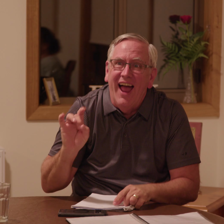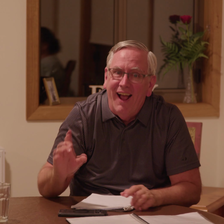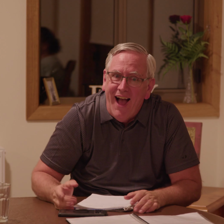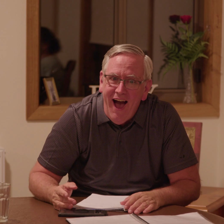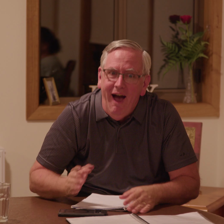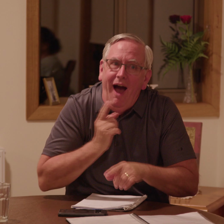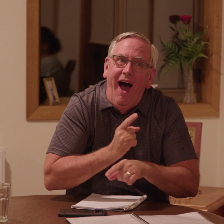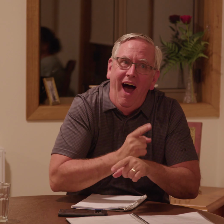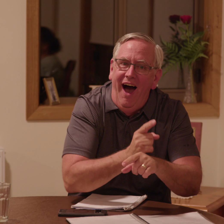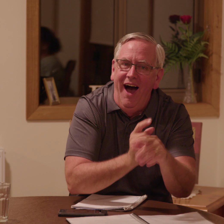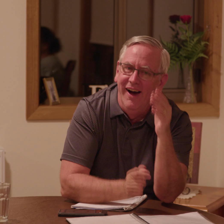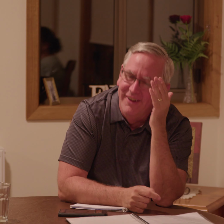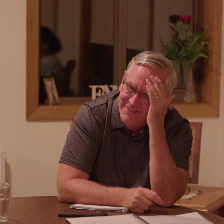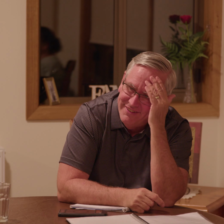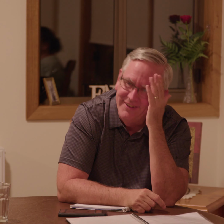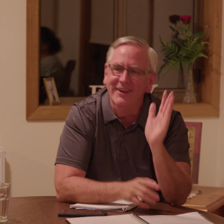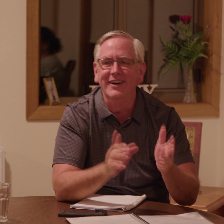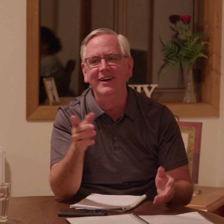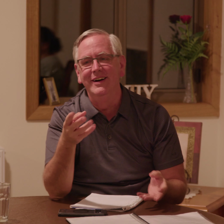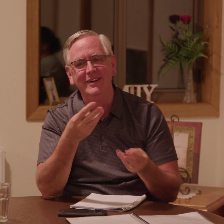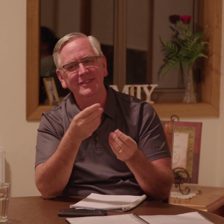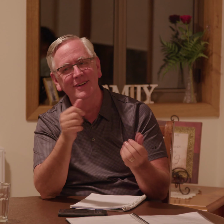Till 9 o'clock. Till 10 o'clock. Talk till 11 o'clock.